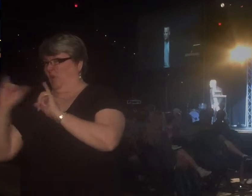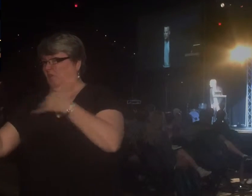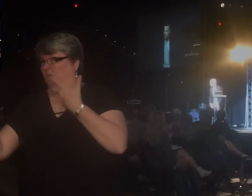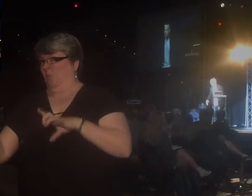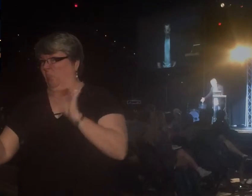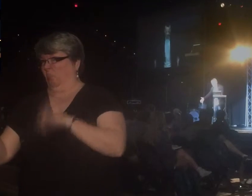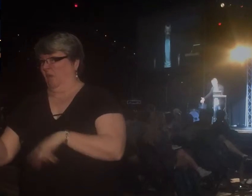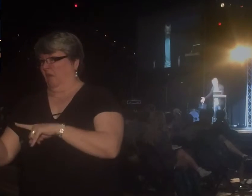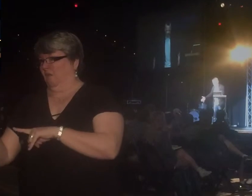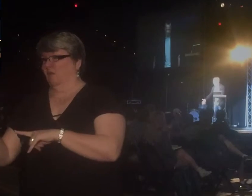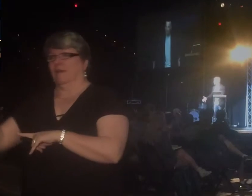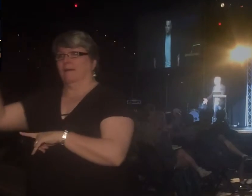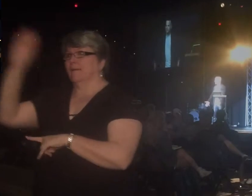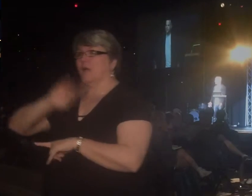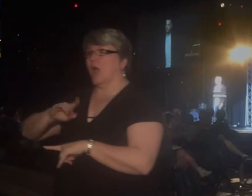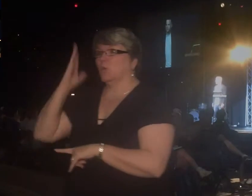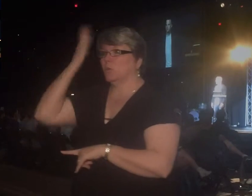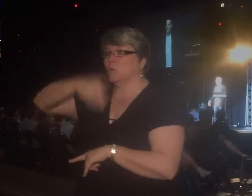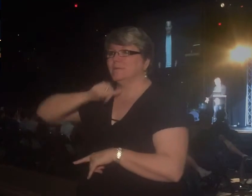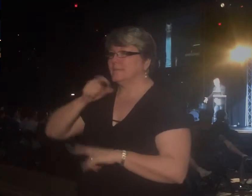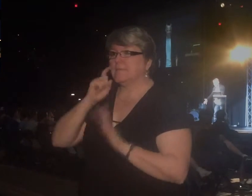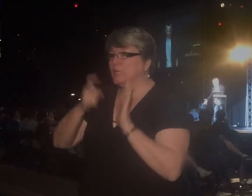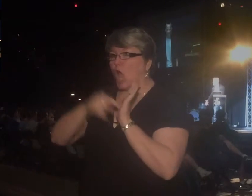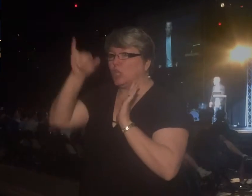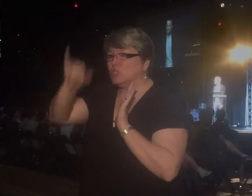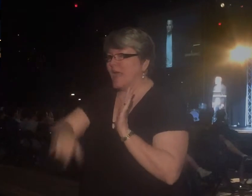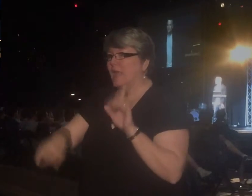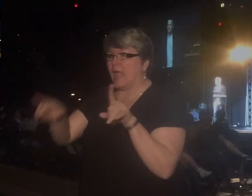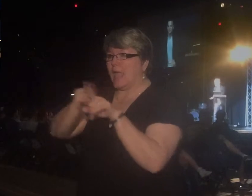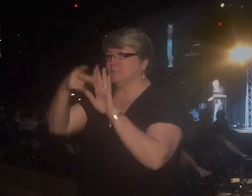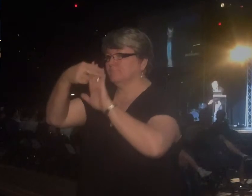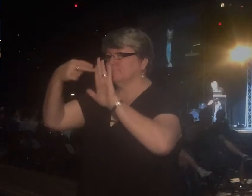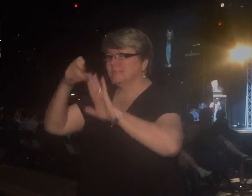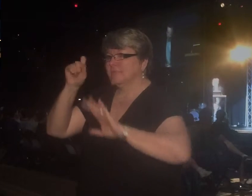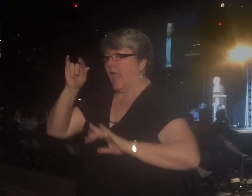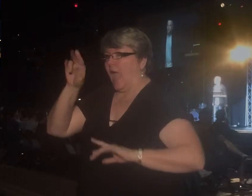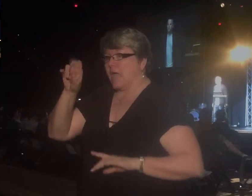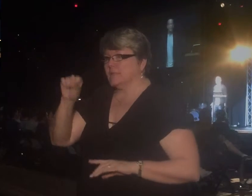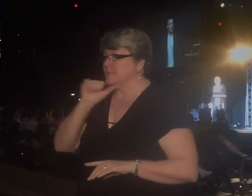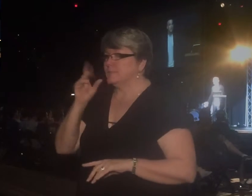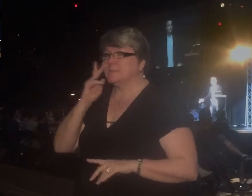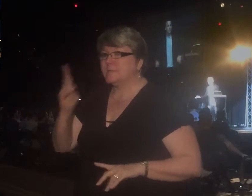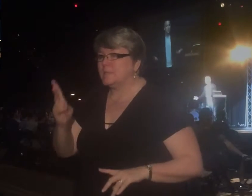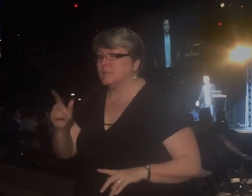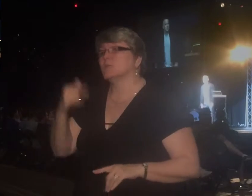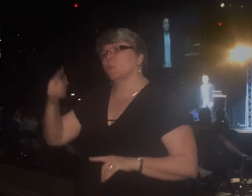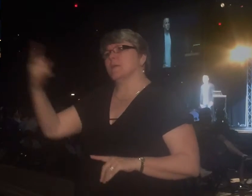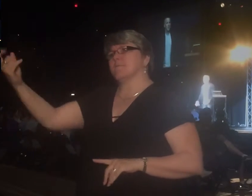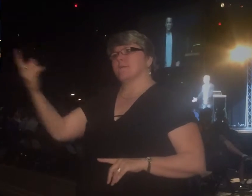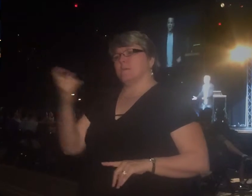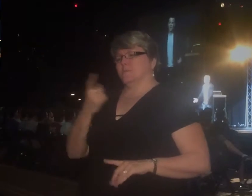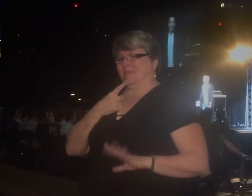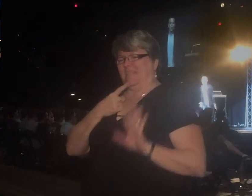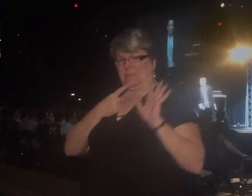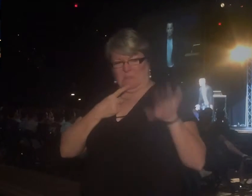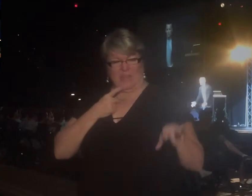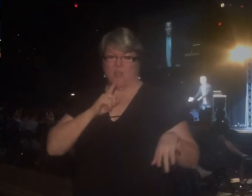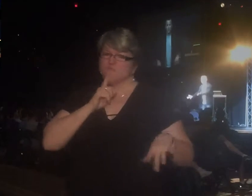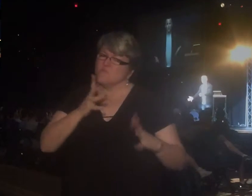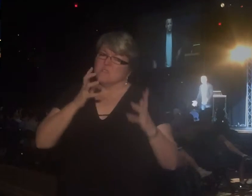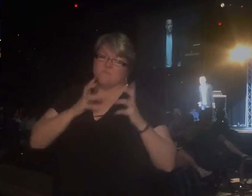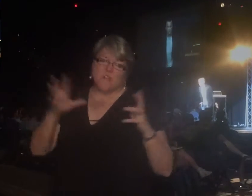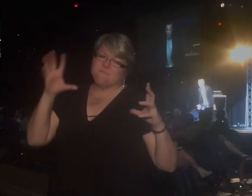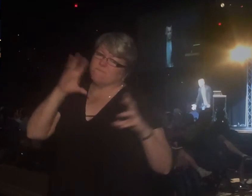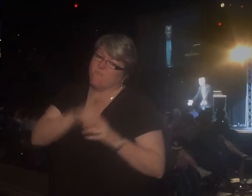loving you forever. God doesn't acknowledge that as a status. He doesn't see that. So I had someone come up to me and